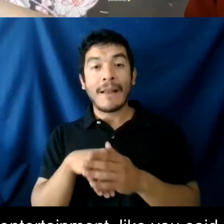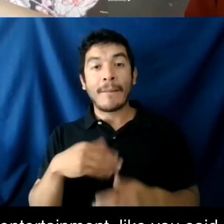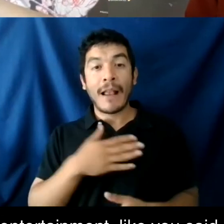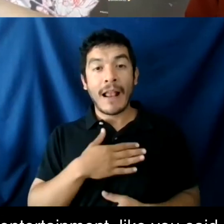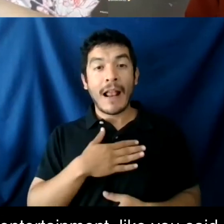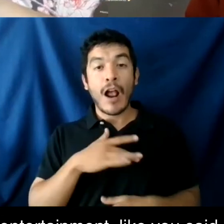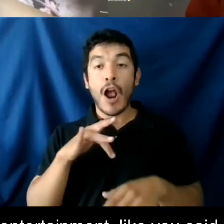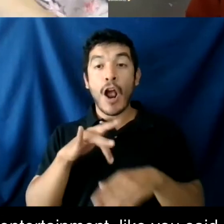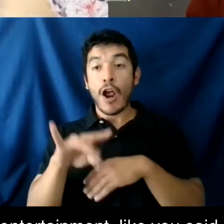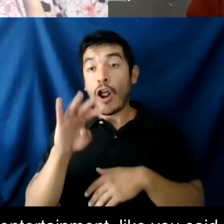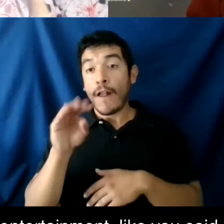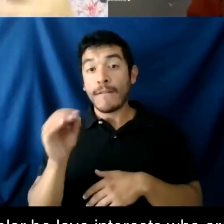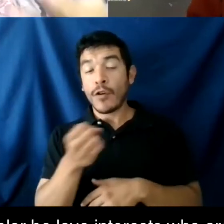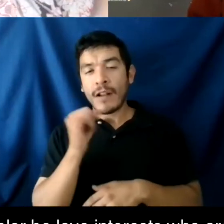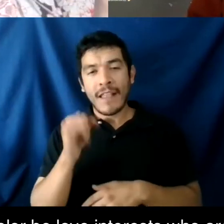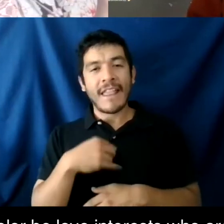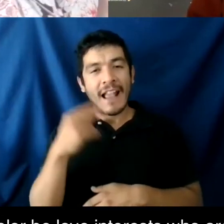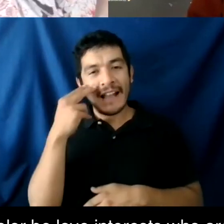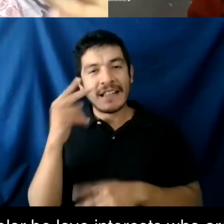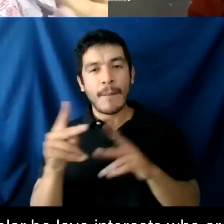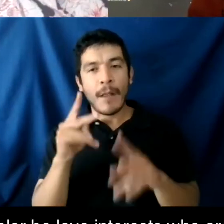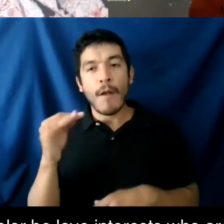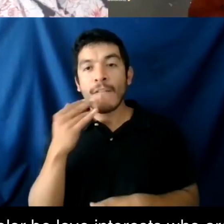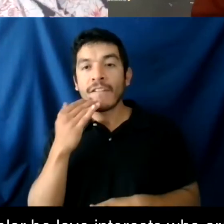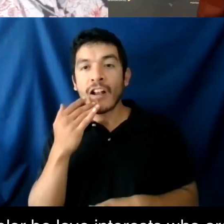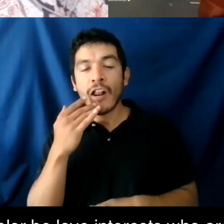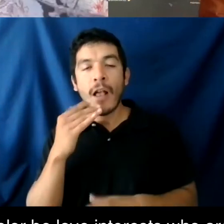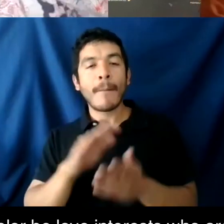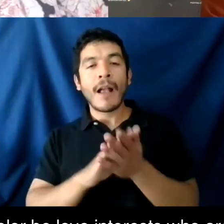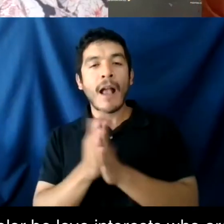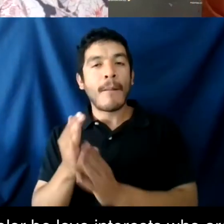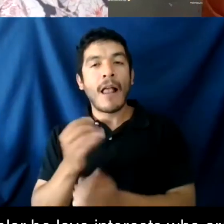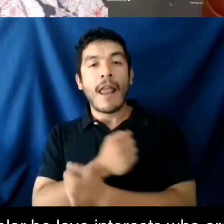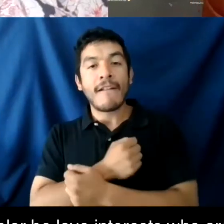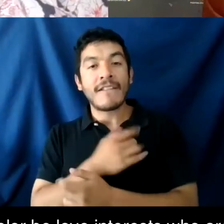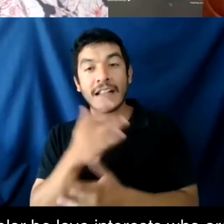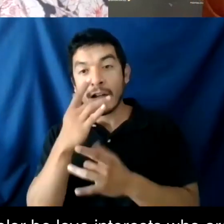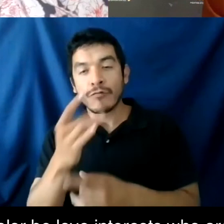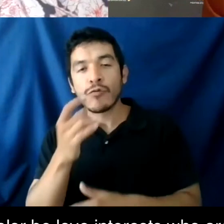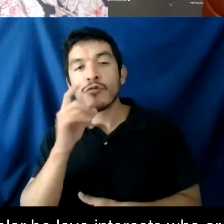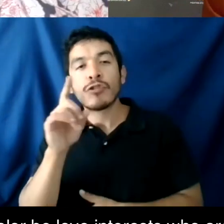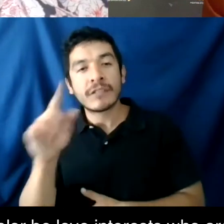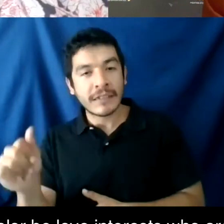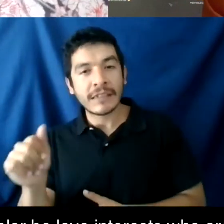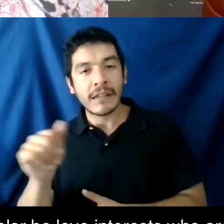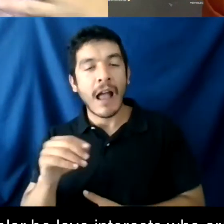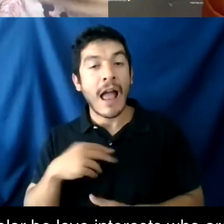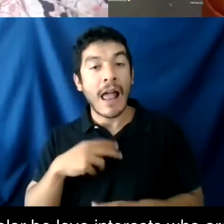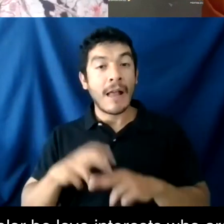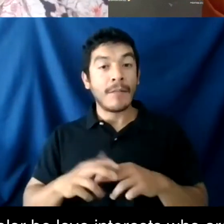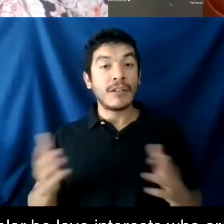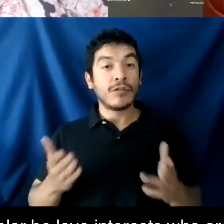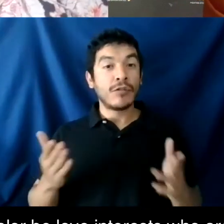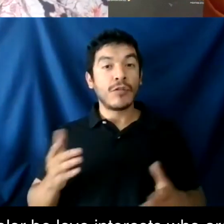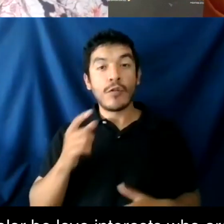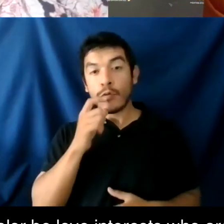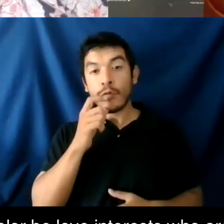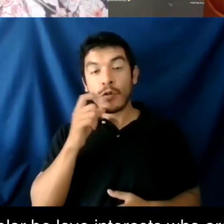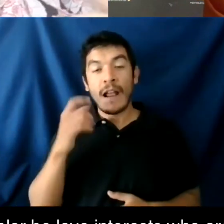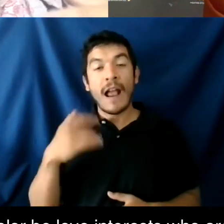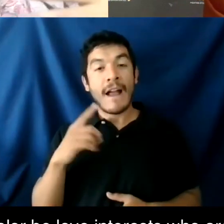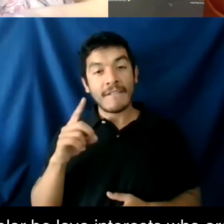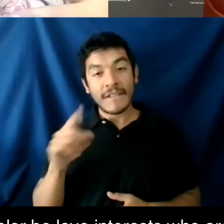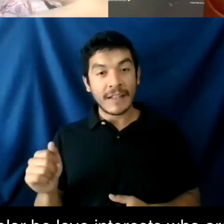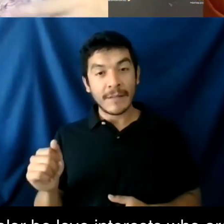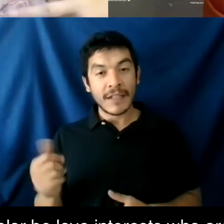I'm in my early 40s that I'm seeing people of color be love interests who are disabled, and I'm sitting here who have